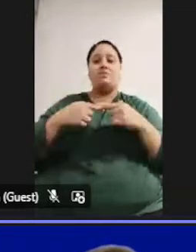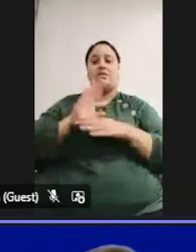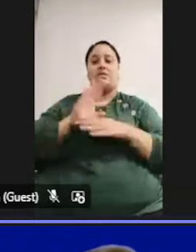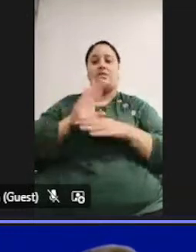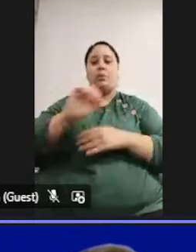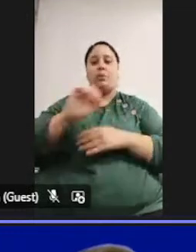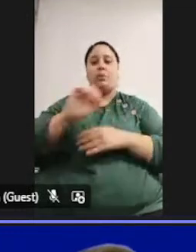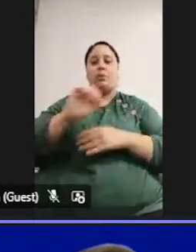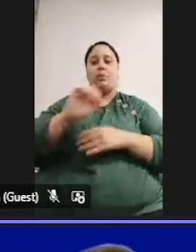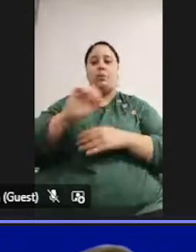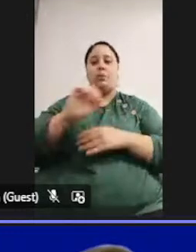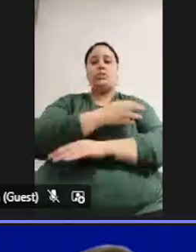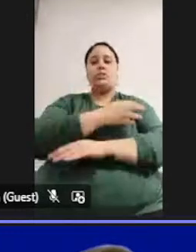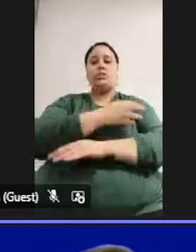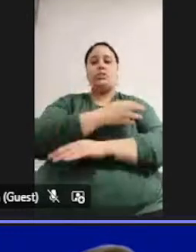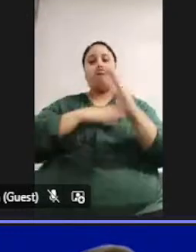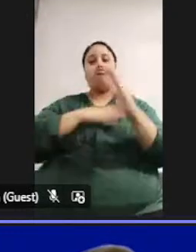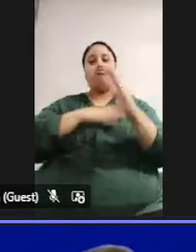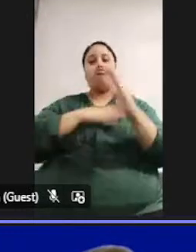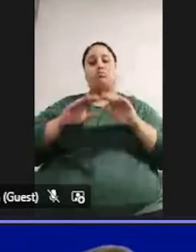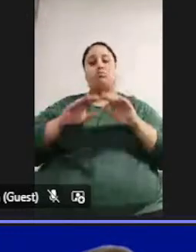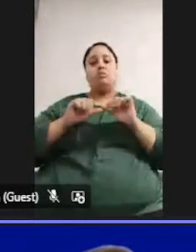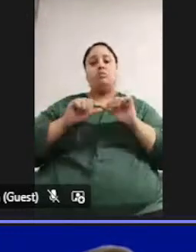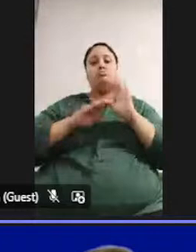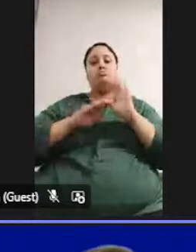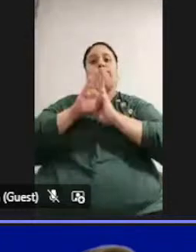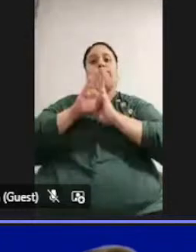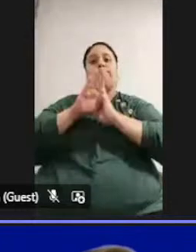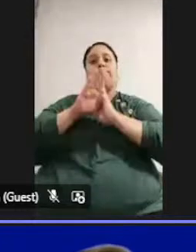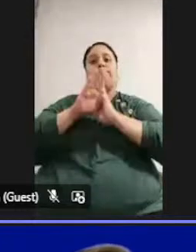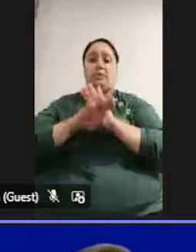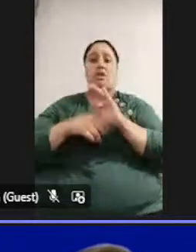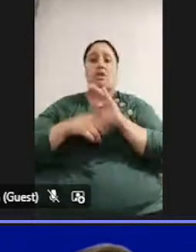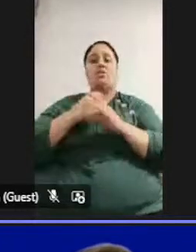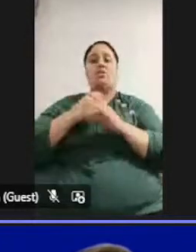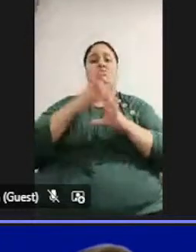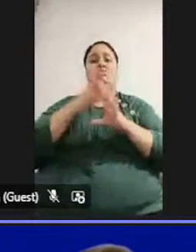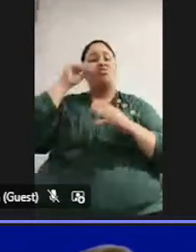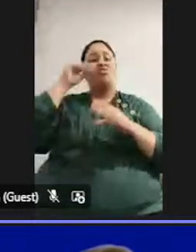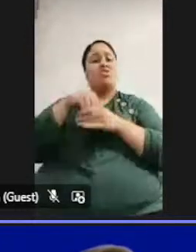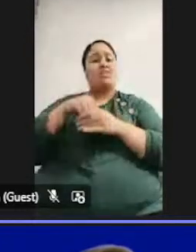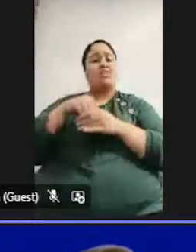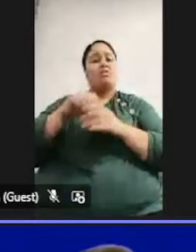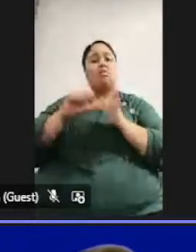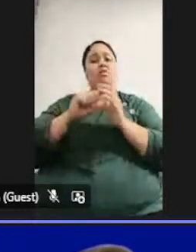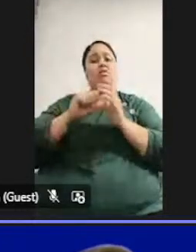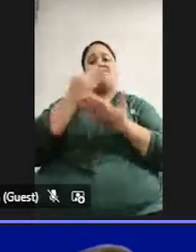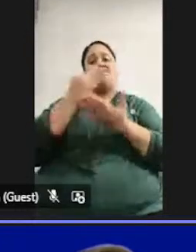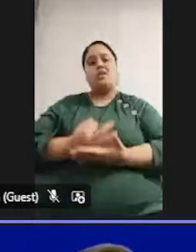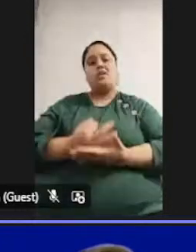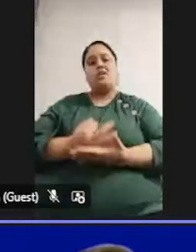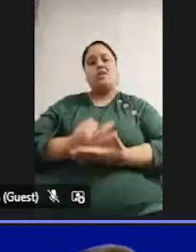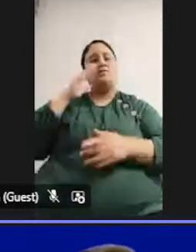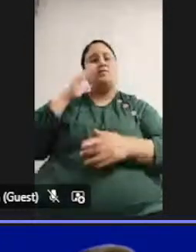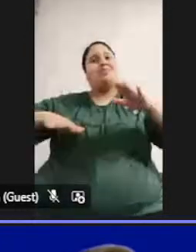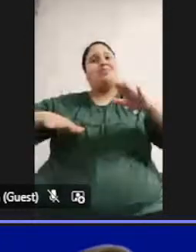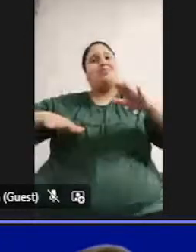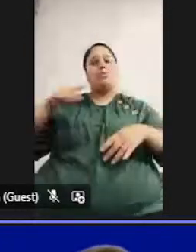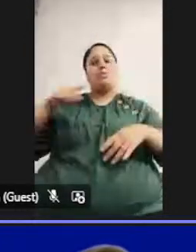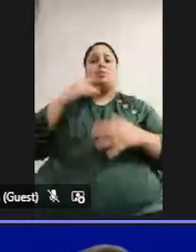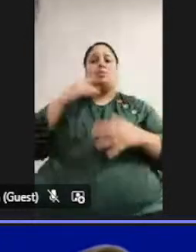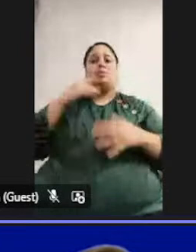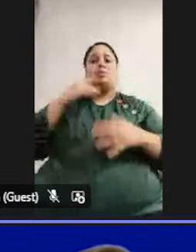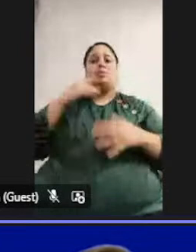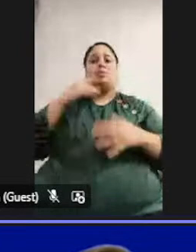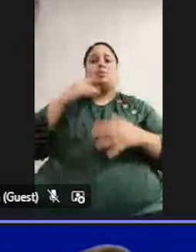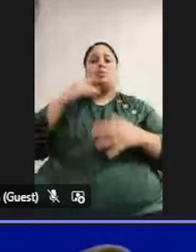Programme. To start off with, it's to give context as to what are the key factors that we need to balance when we run such a programme or plan